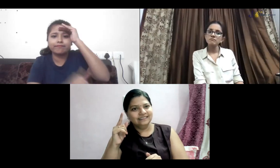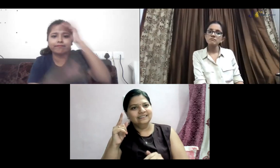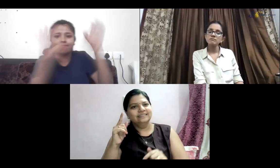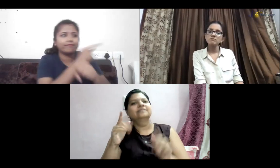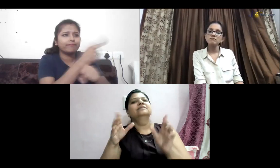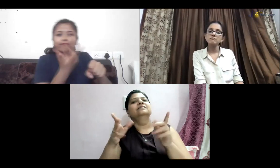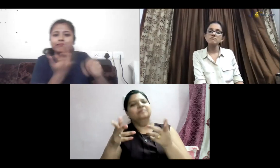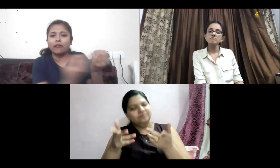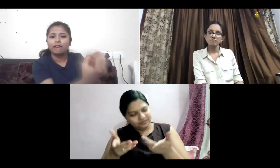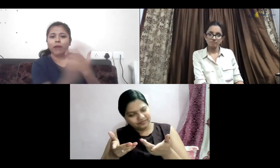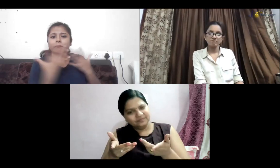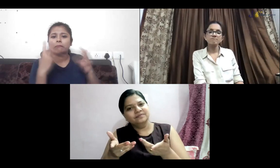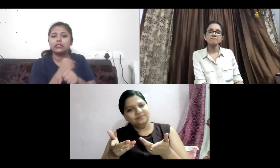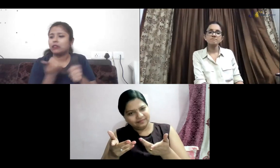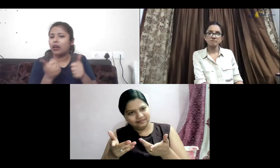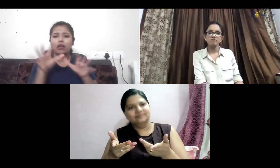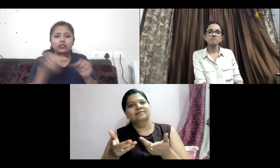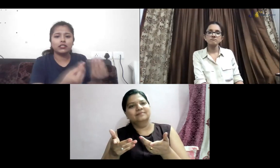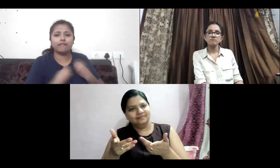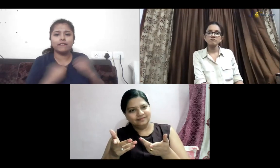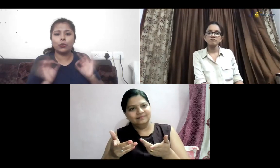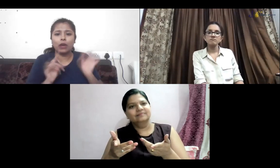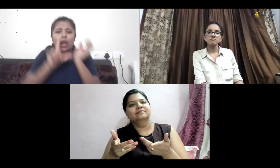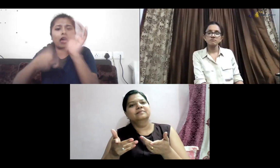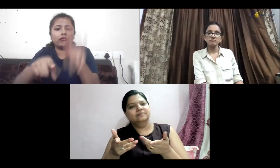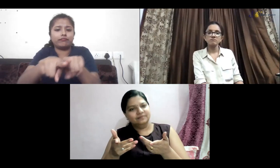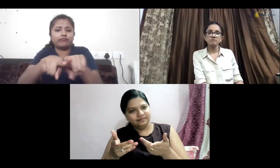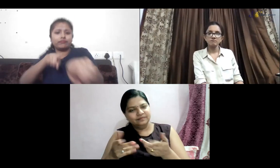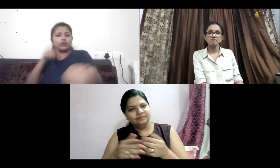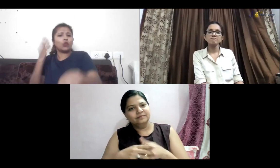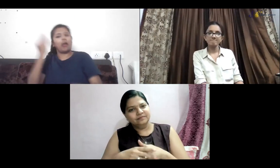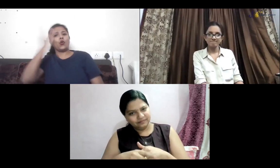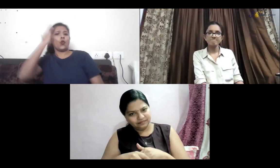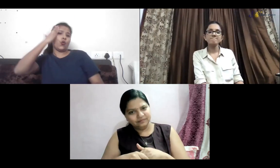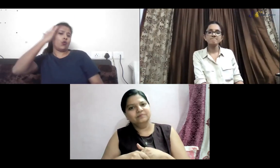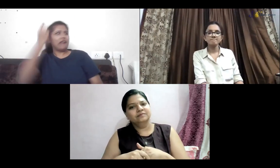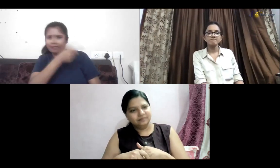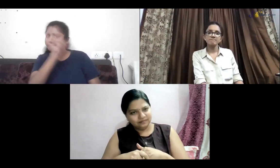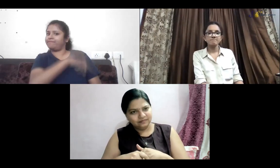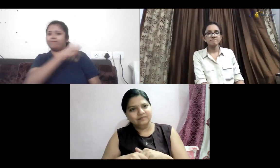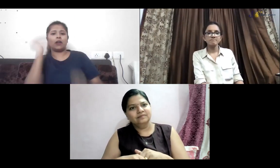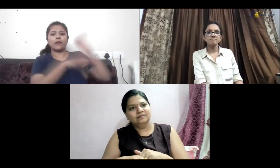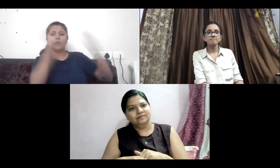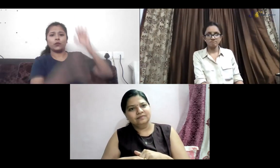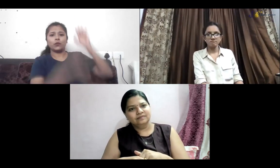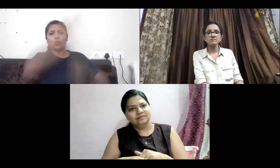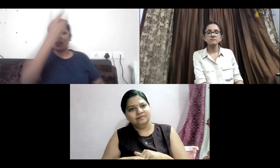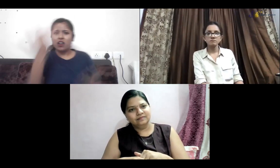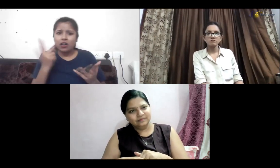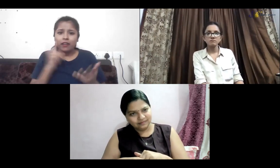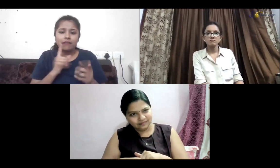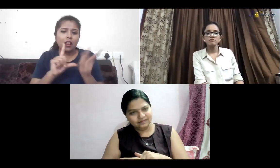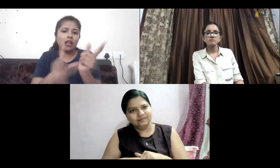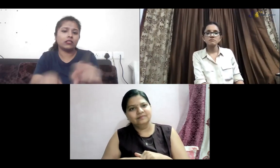their business, but they don't think about the accessibility being missed by the deaf people, right? So deaf people would got to know later